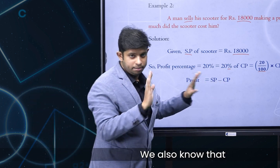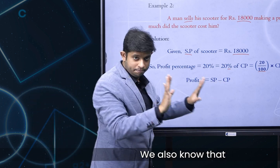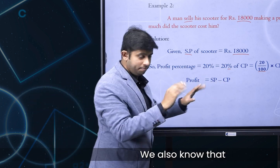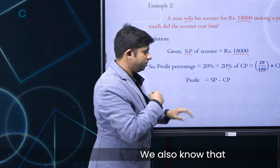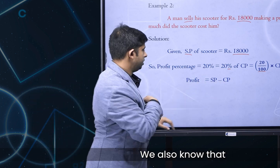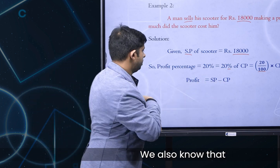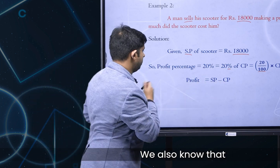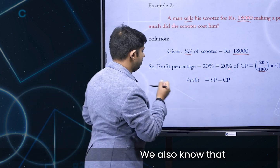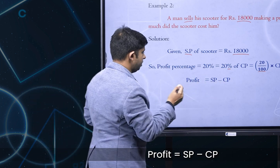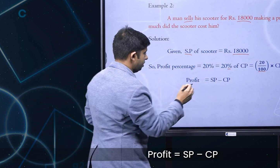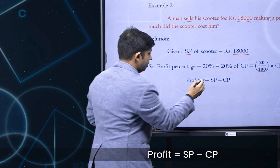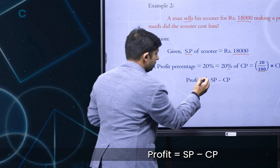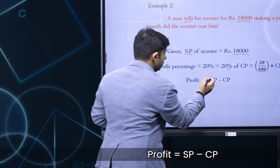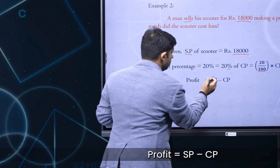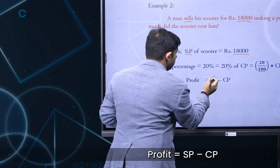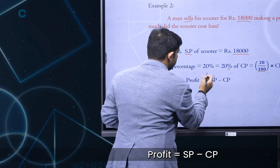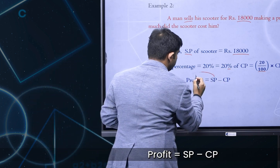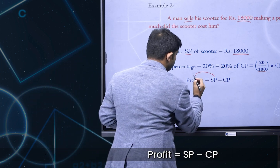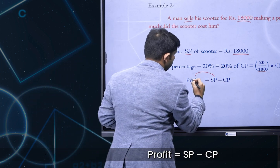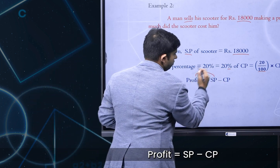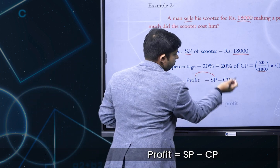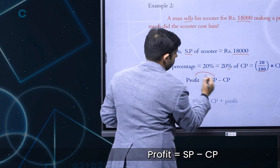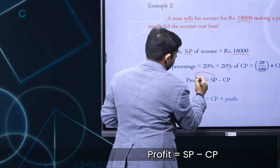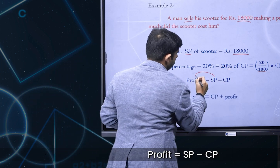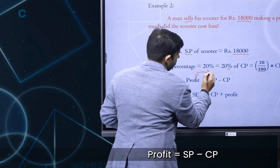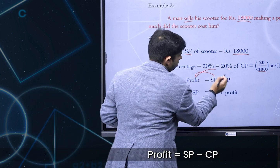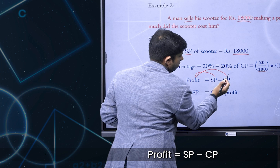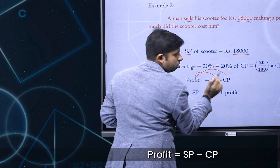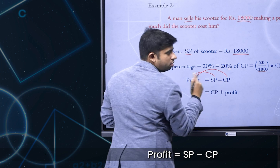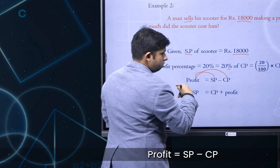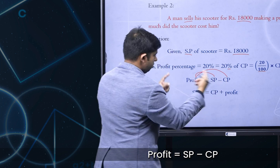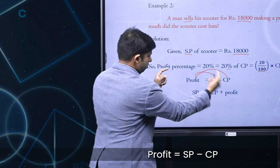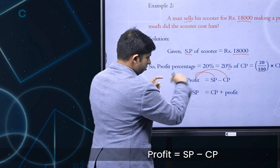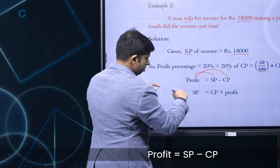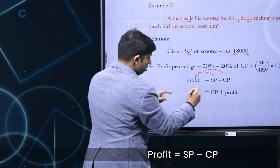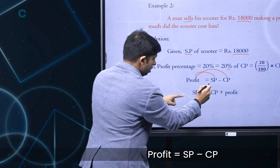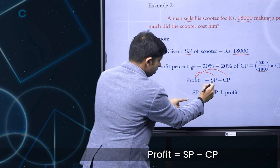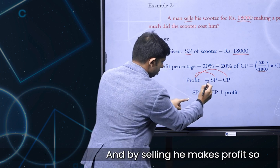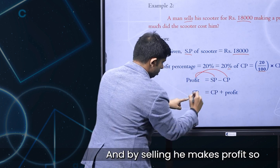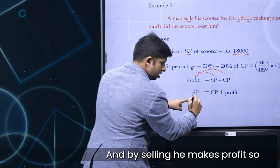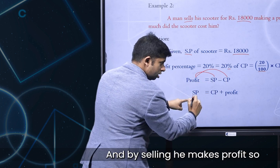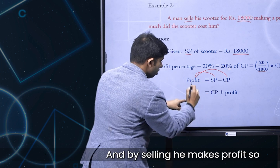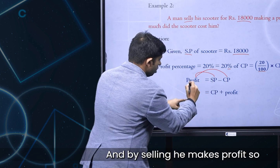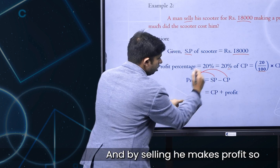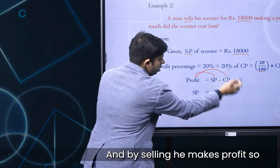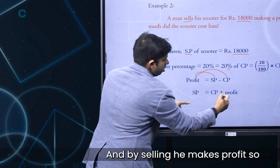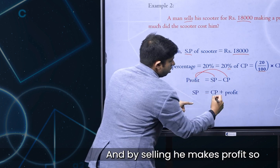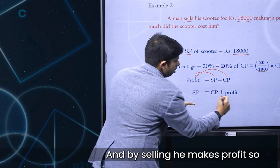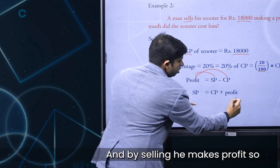We also know that profit equals to selling price minus cost price. And by selling, he makes profit.